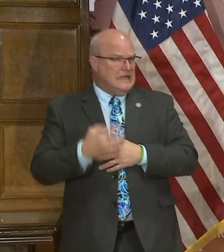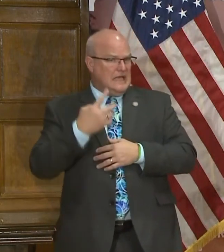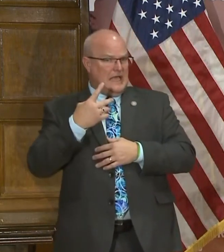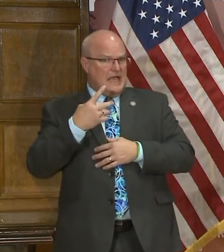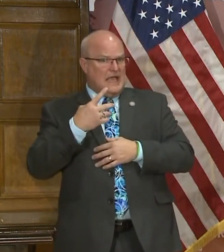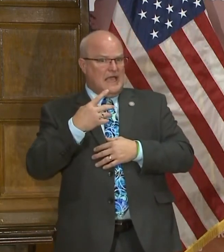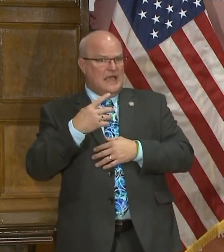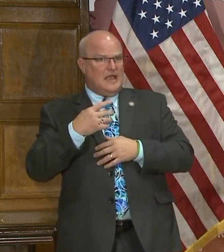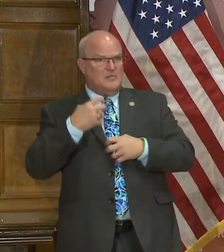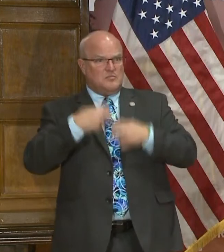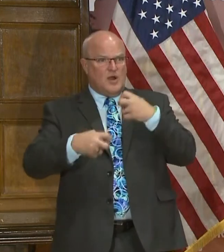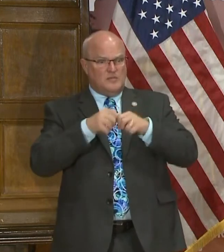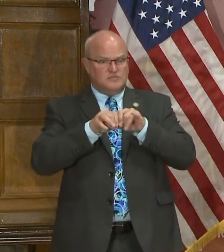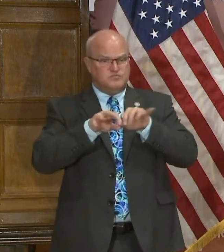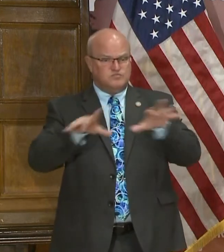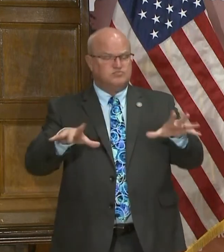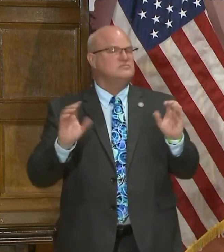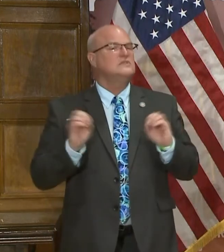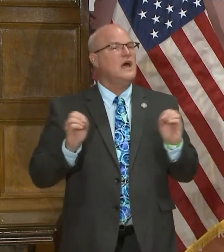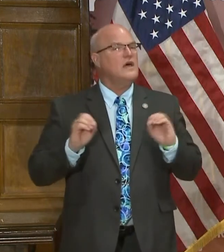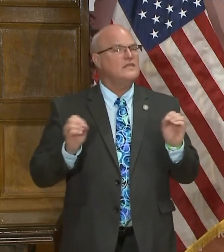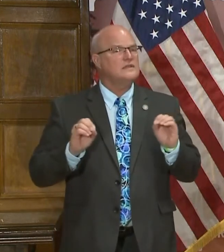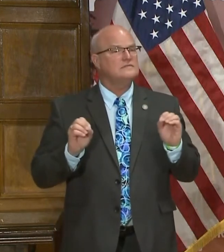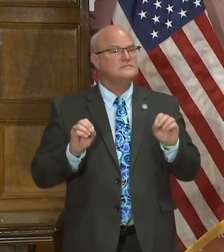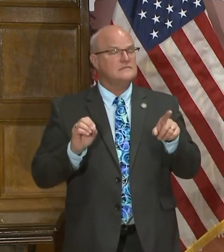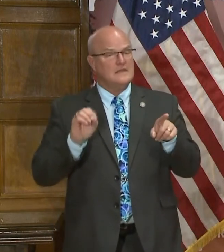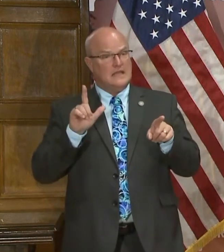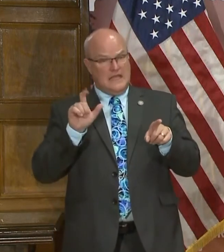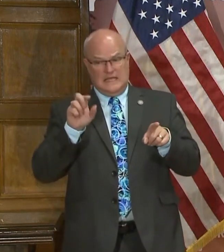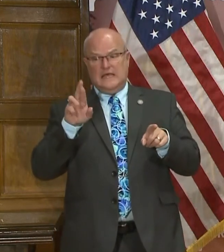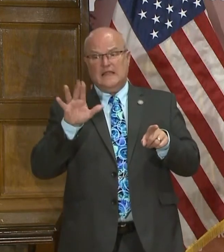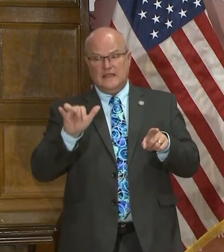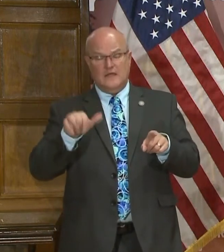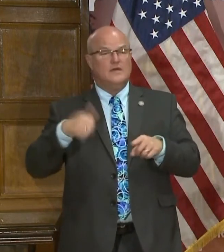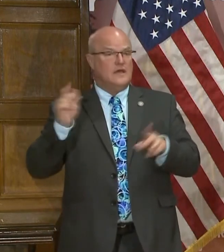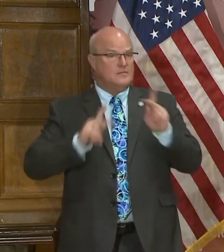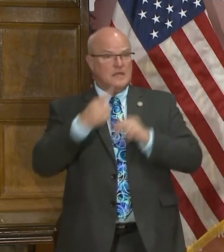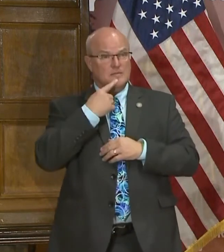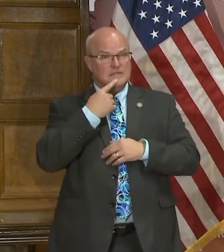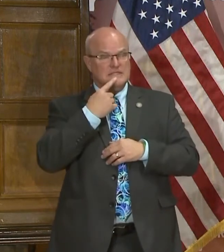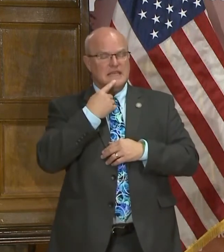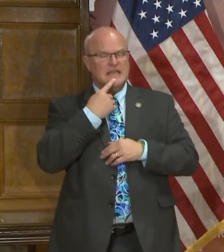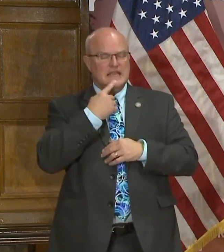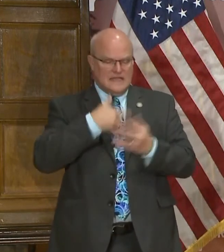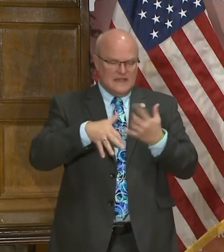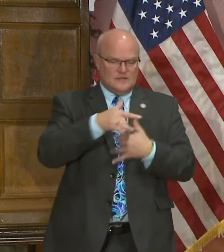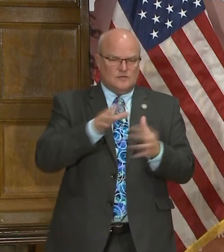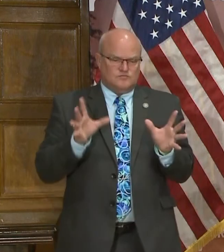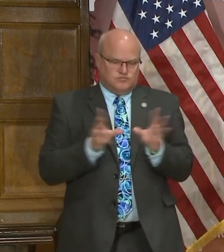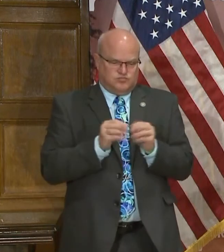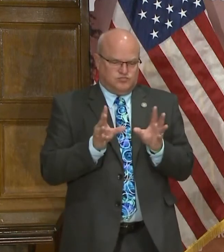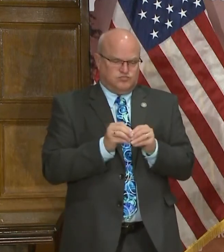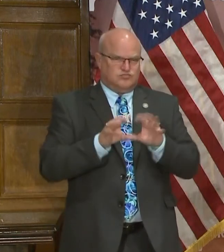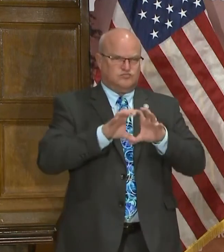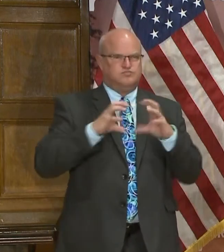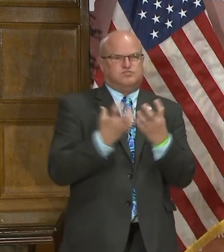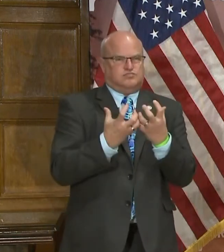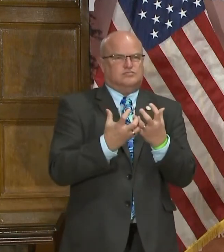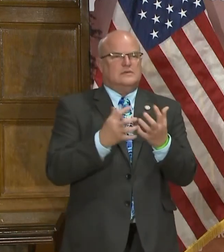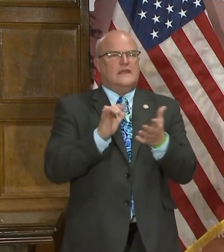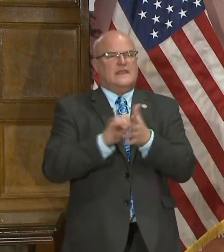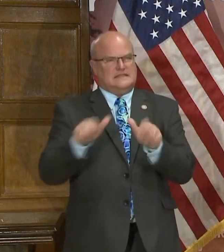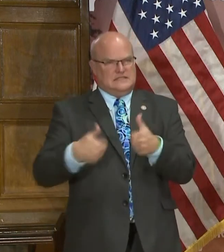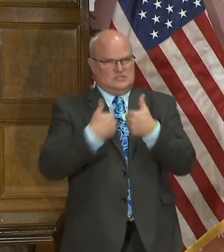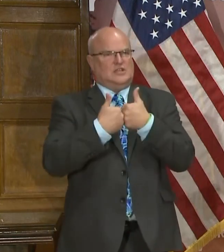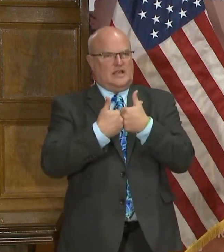a repercussion from that. As Larry and others have mentioned, it is the social gatherings that has been a